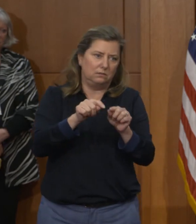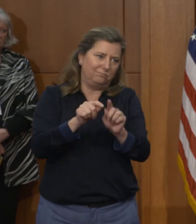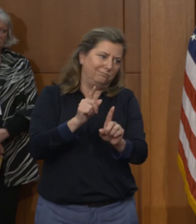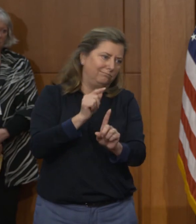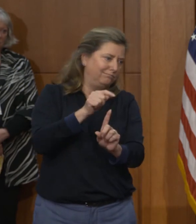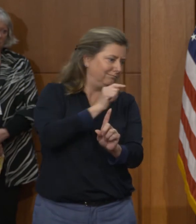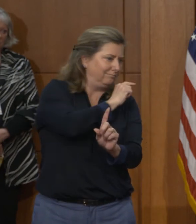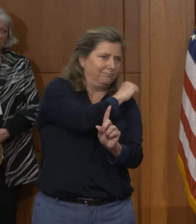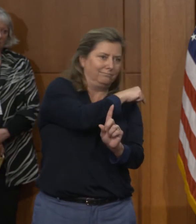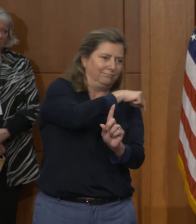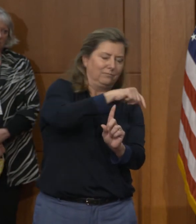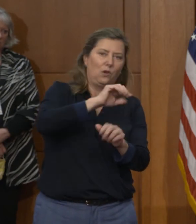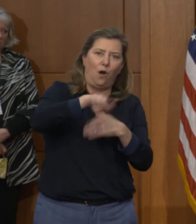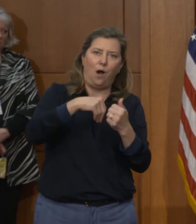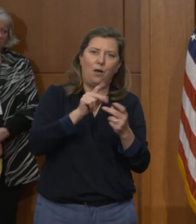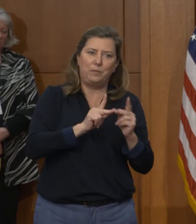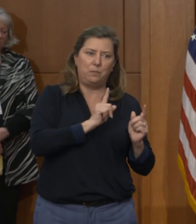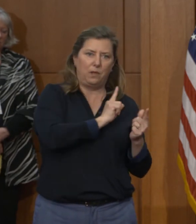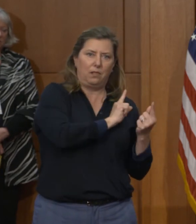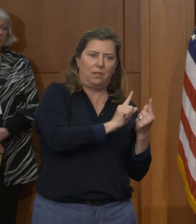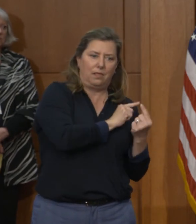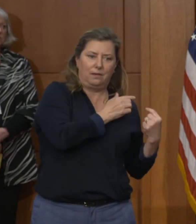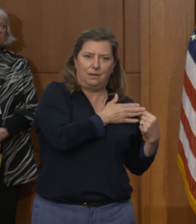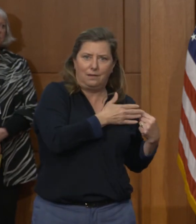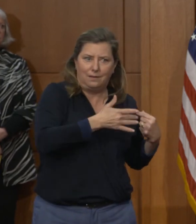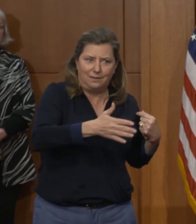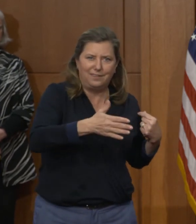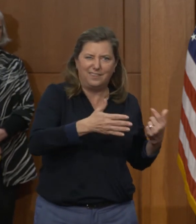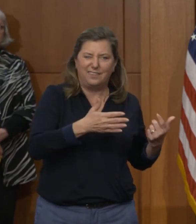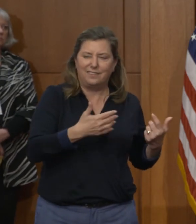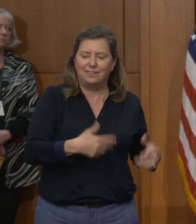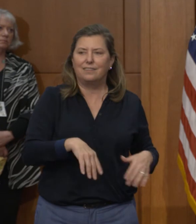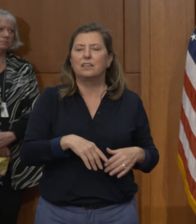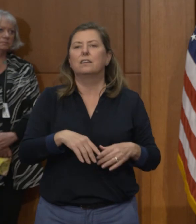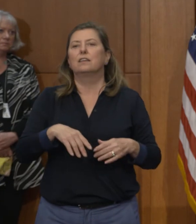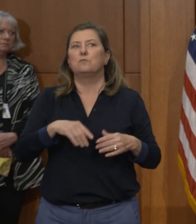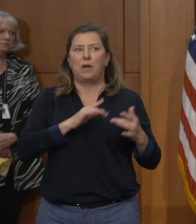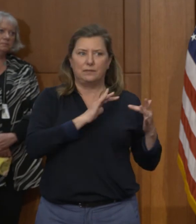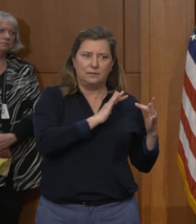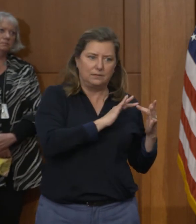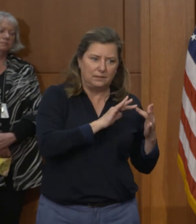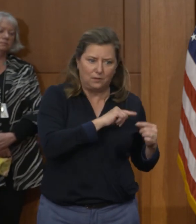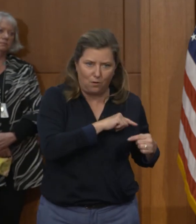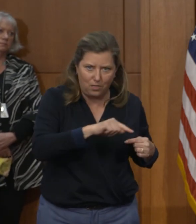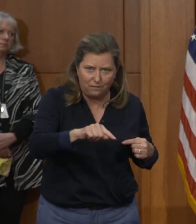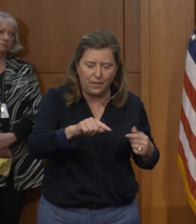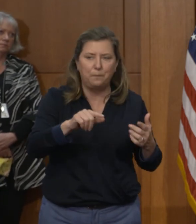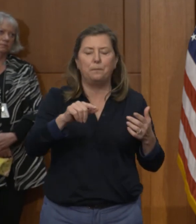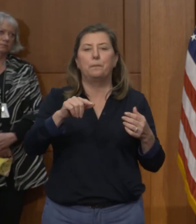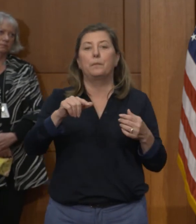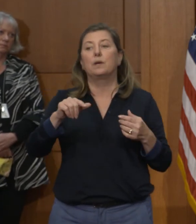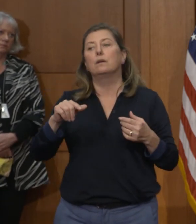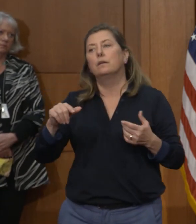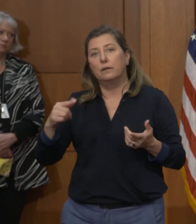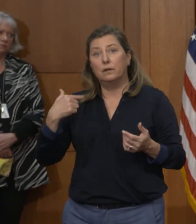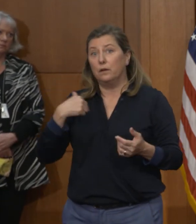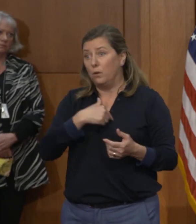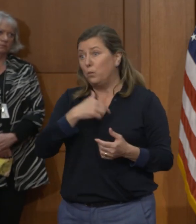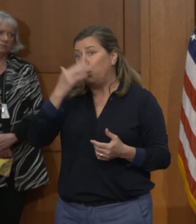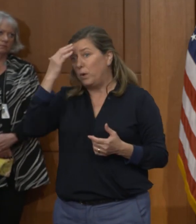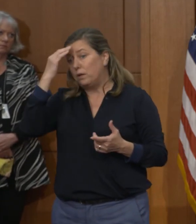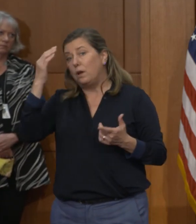that they've come into contact with. We understand that as we begin to move